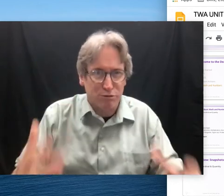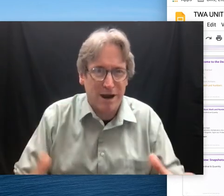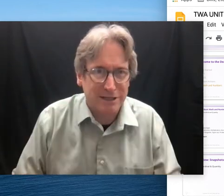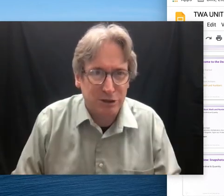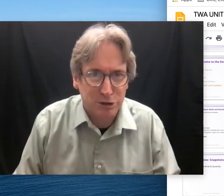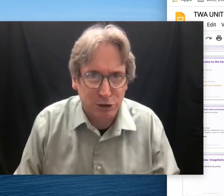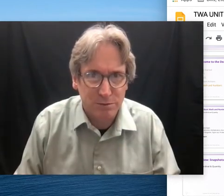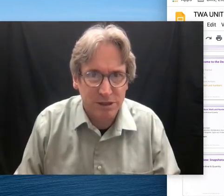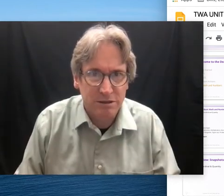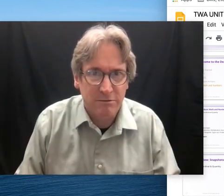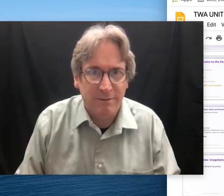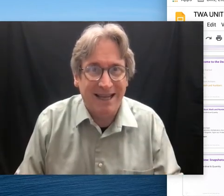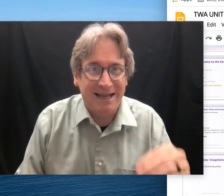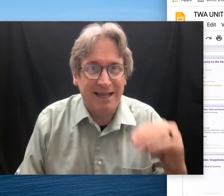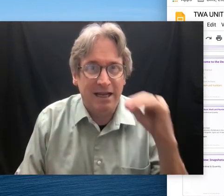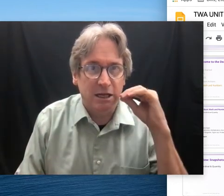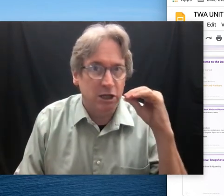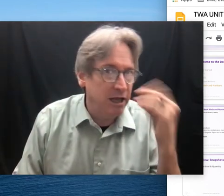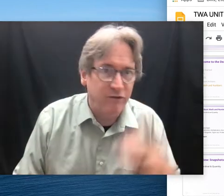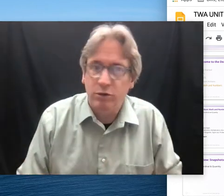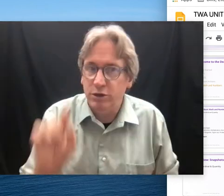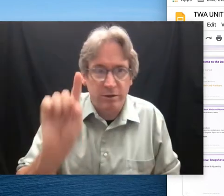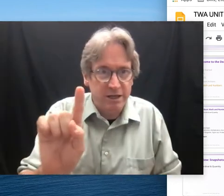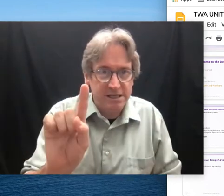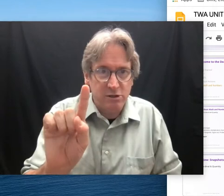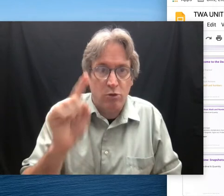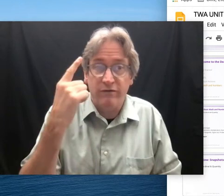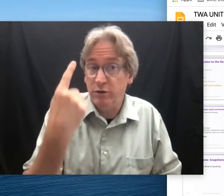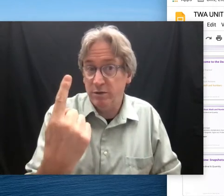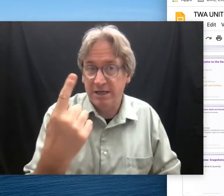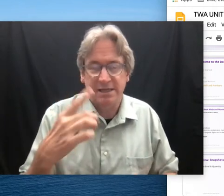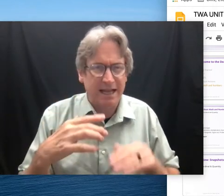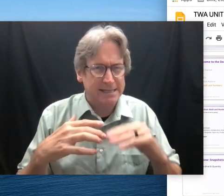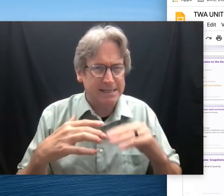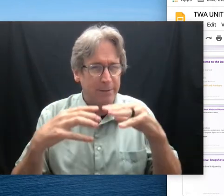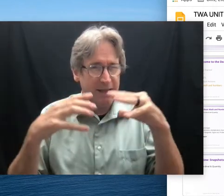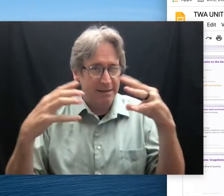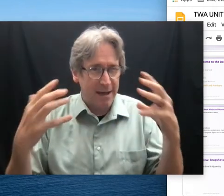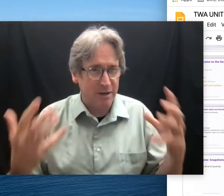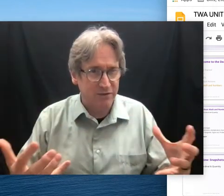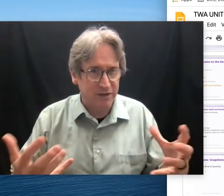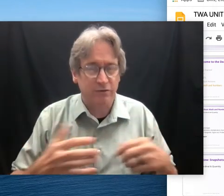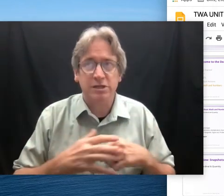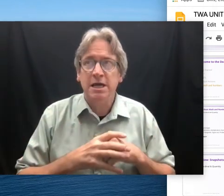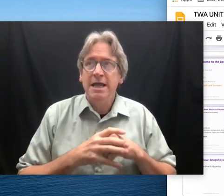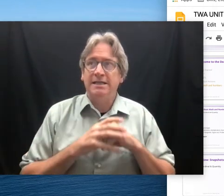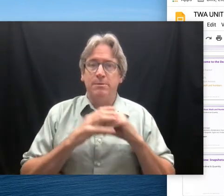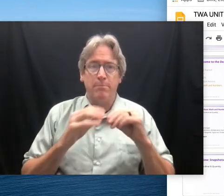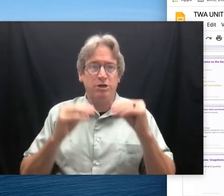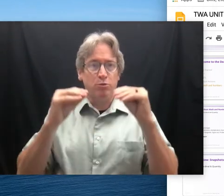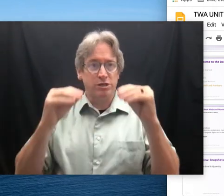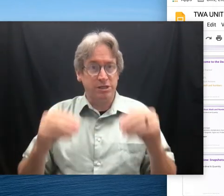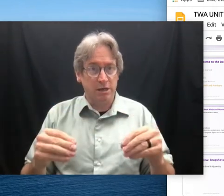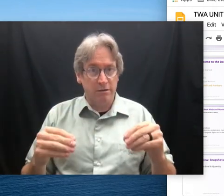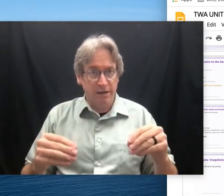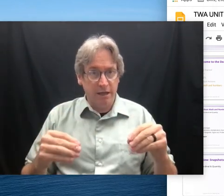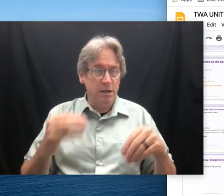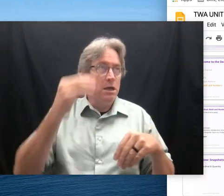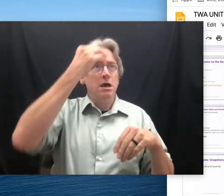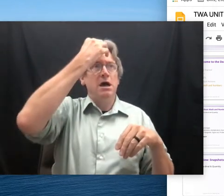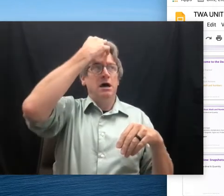in practical terms, if you do this or if you do this, it's not going to make that much of a difference. It's a much more